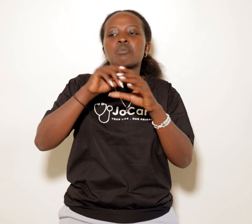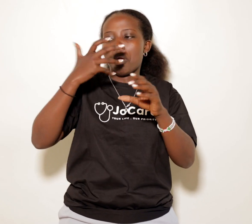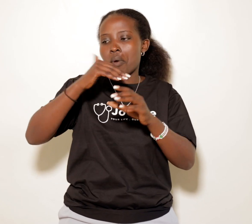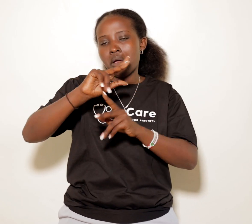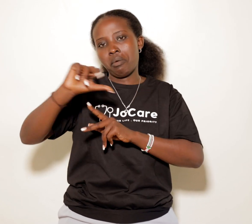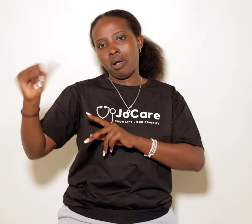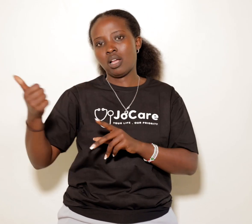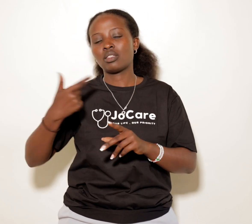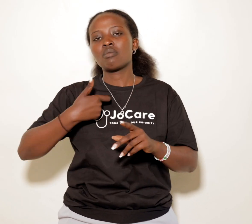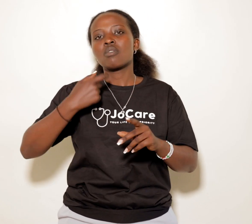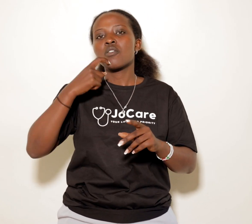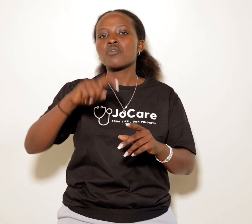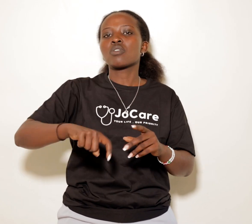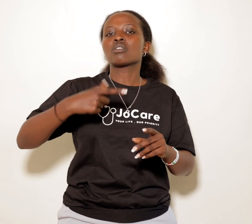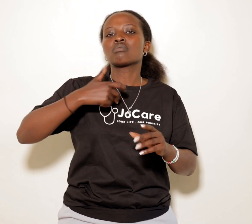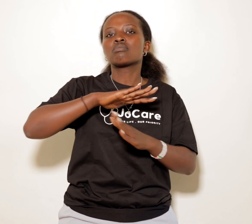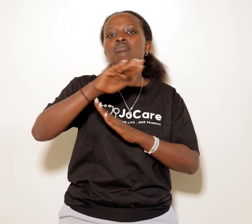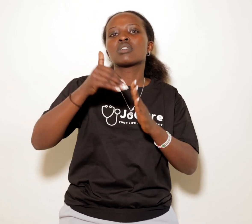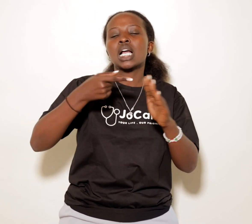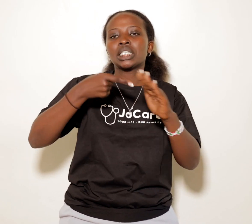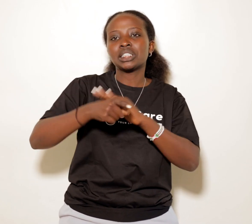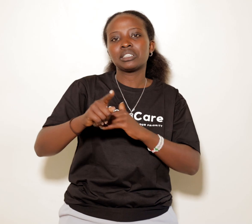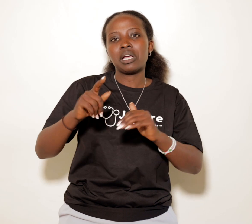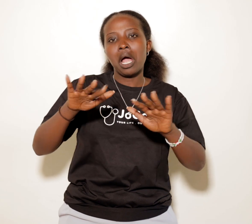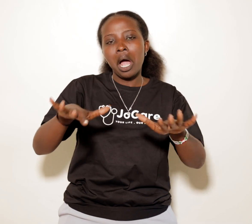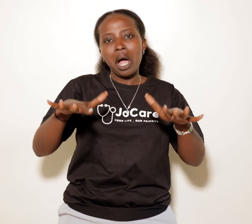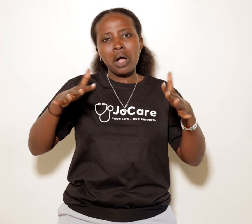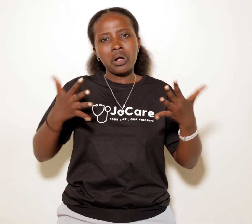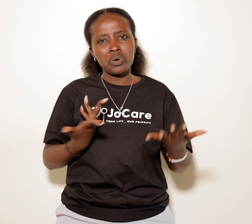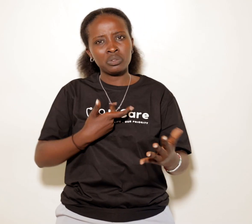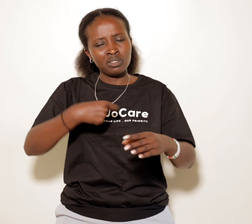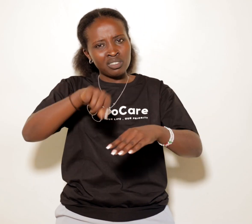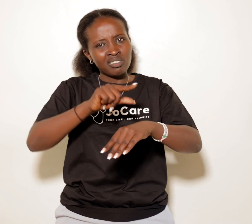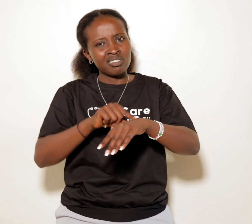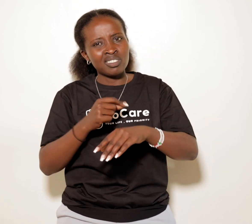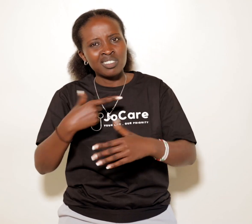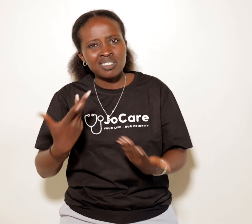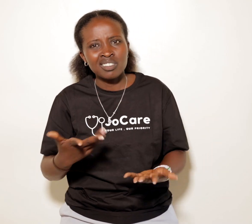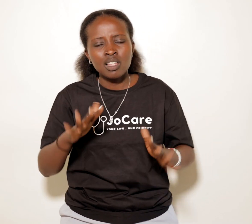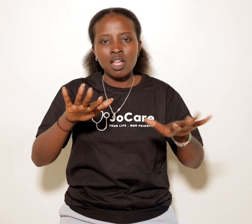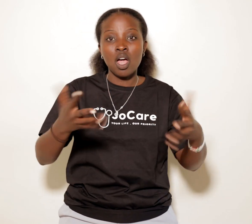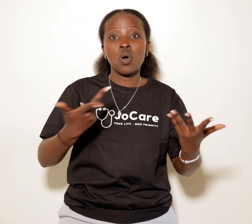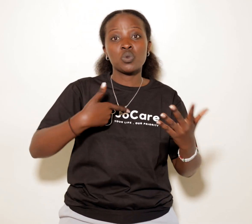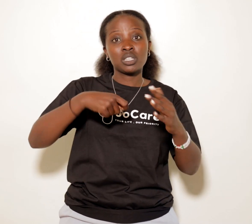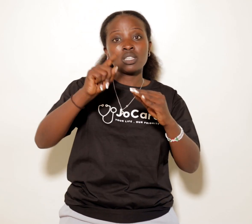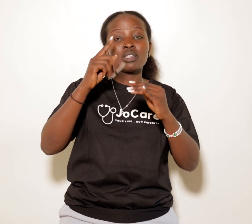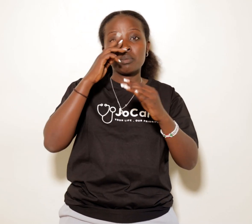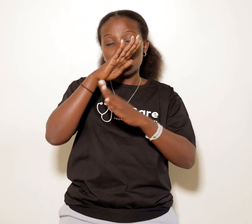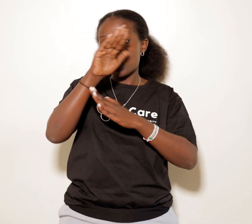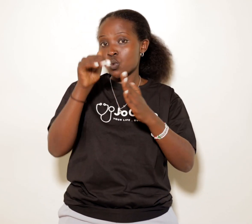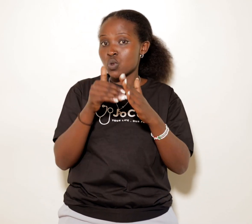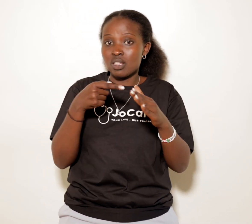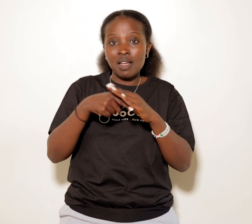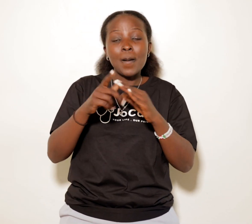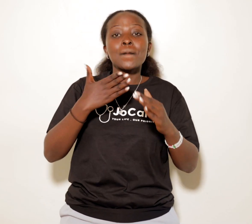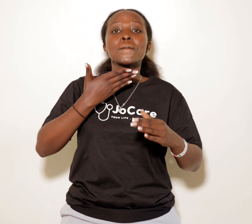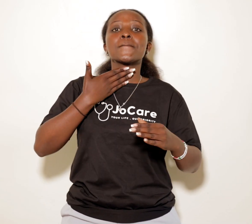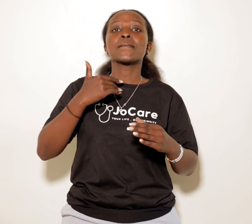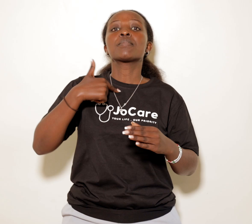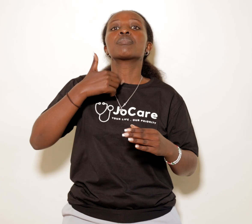person according to how they are, according to how they were born, or according to all the diverse needs that they have